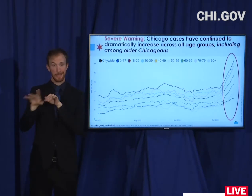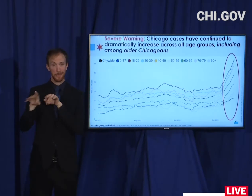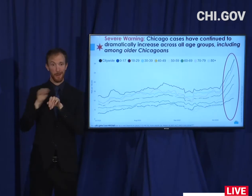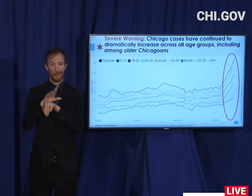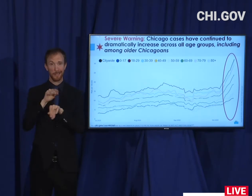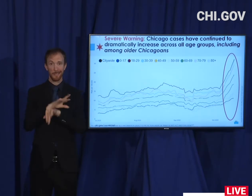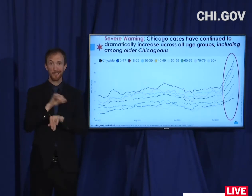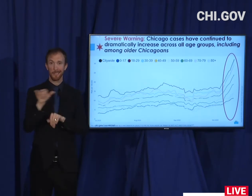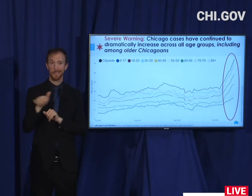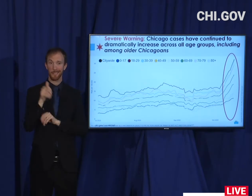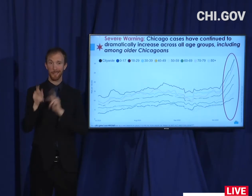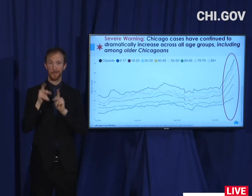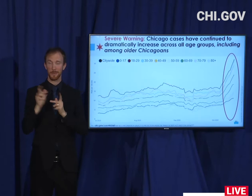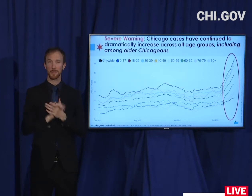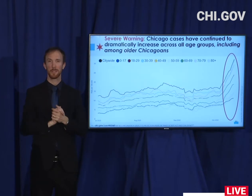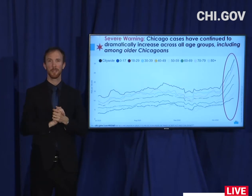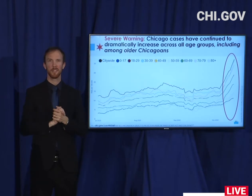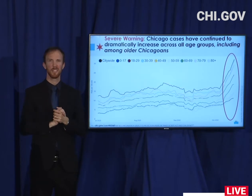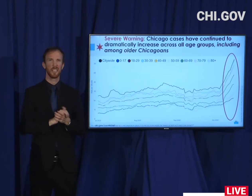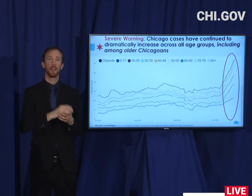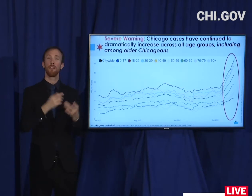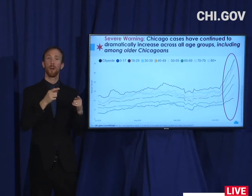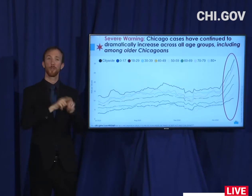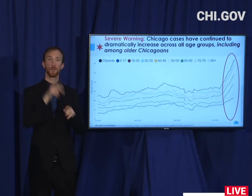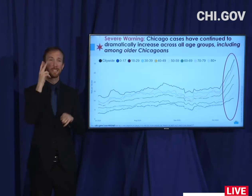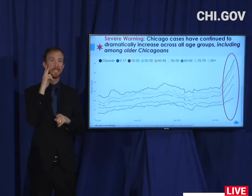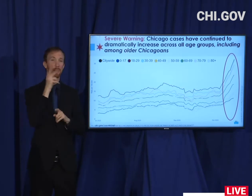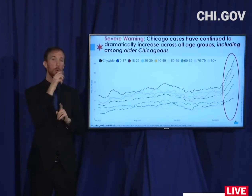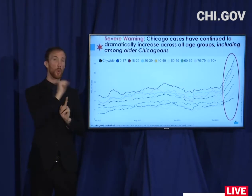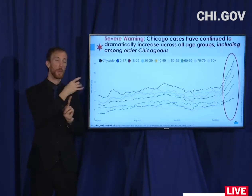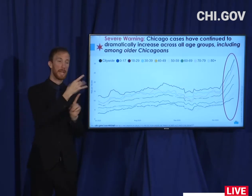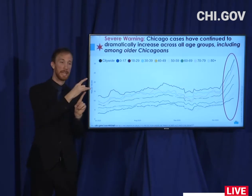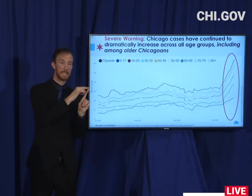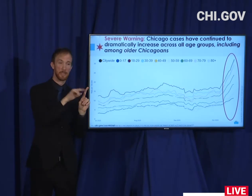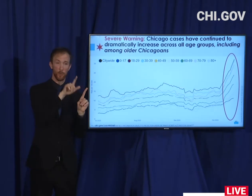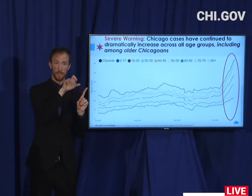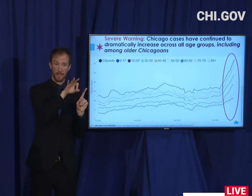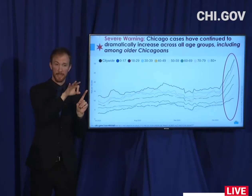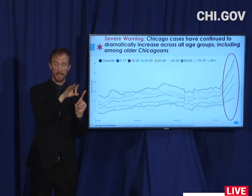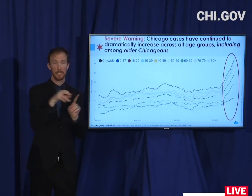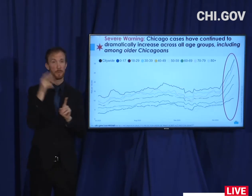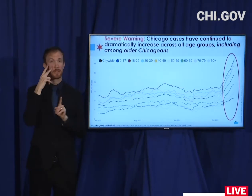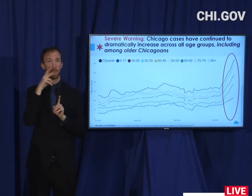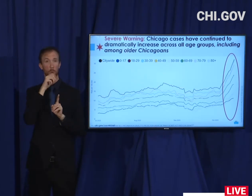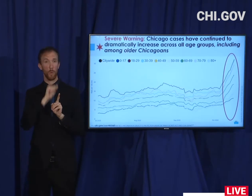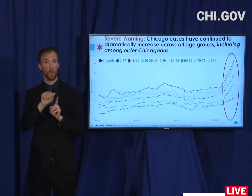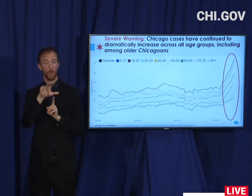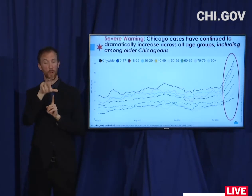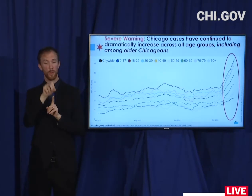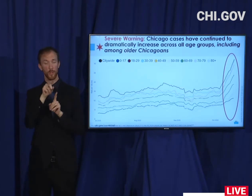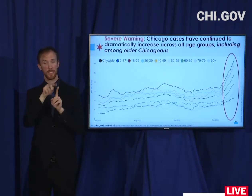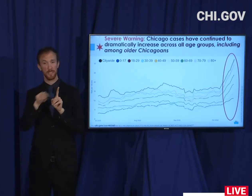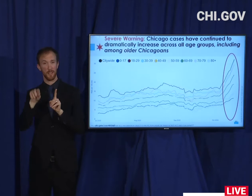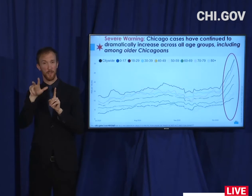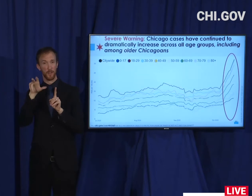disproportionately still seeing cases among 18 to 29-year-olds, followed by 30 to 39-year-olds. We've looked at the